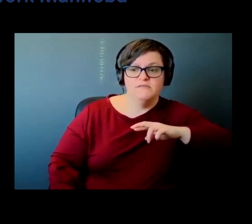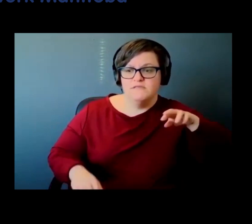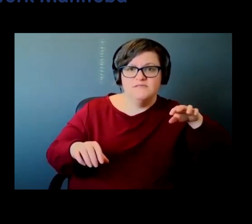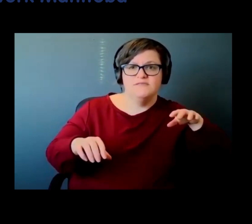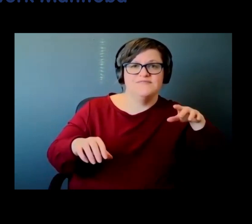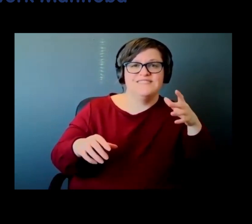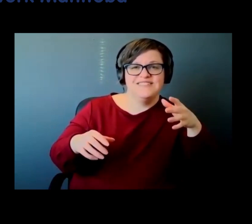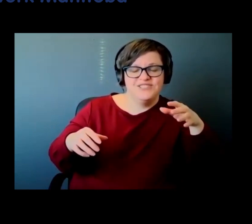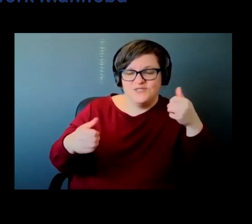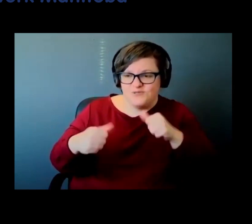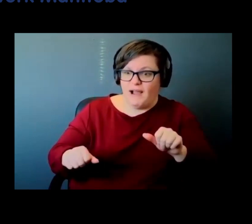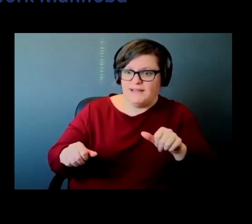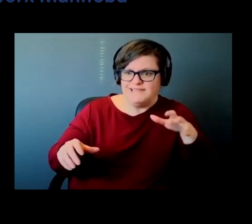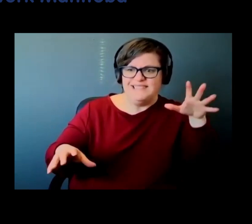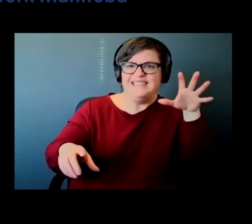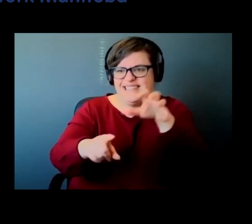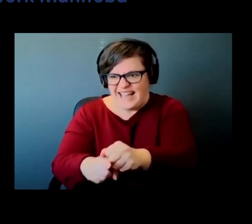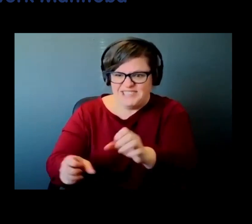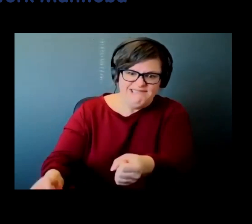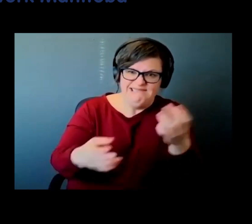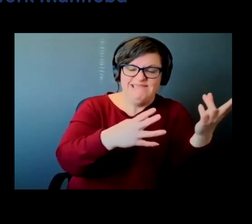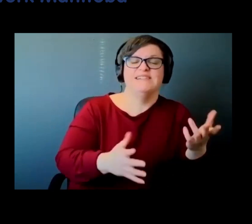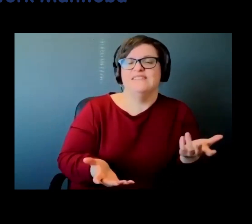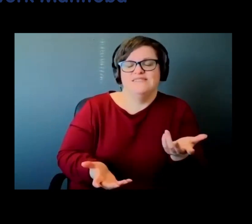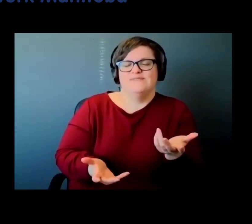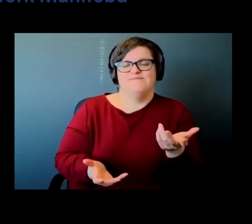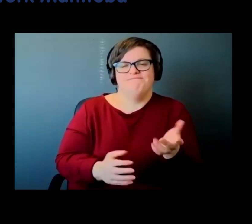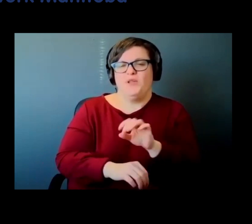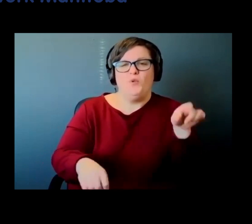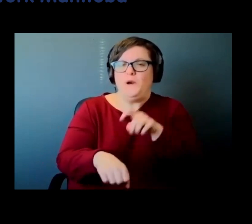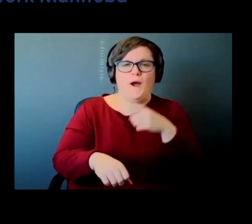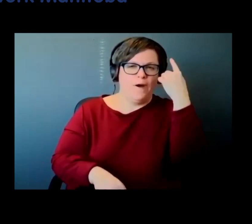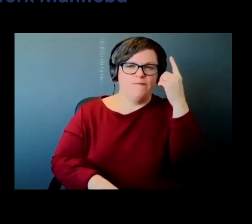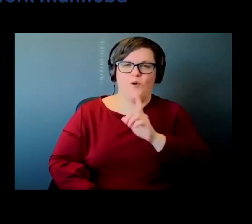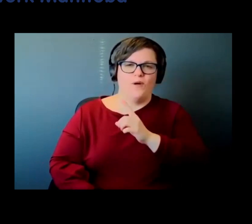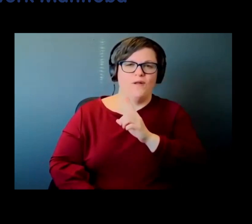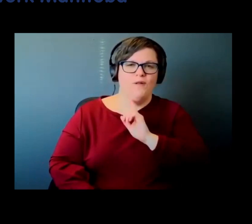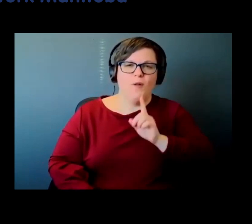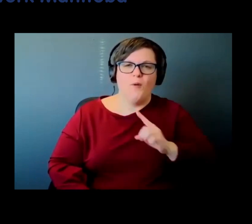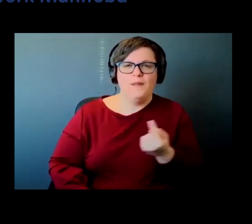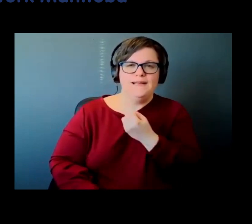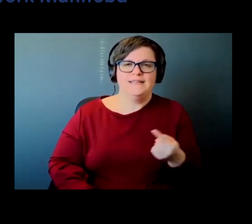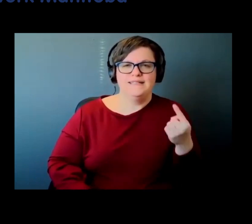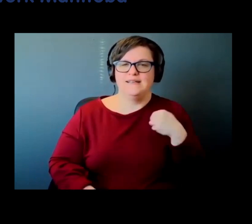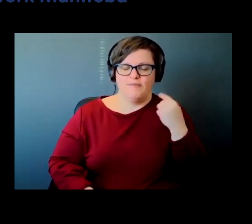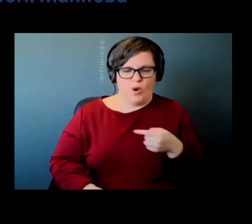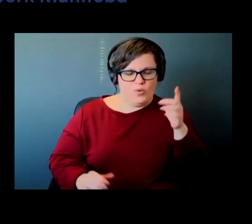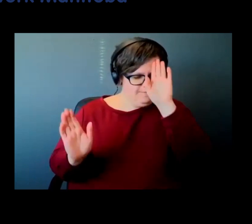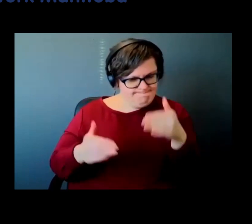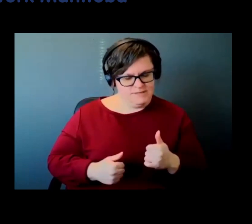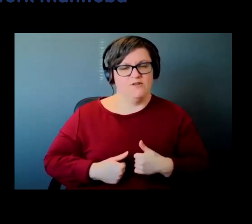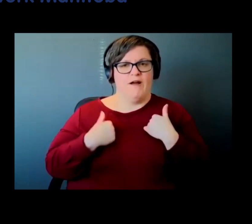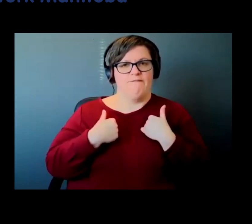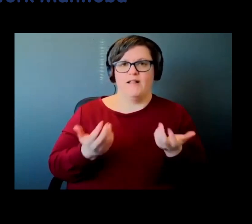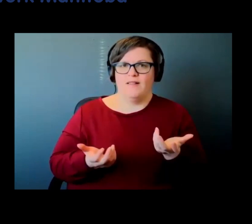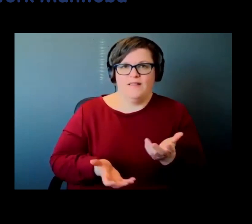lonely. Trying to get rid of them, and like being in survival mode, and like always trying to find ways. Yeah, what's